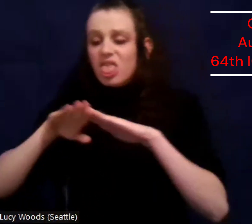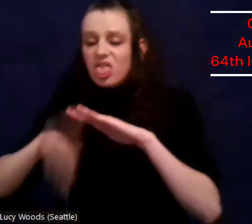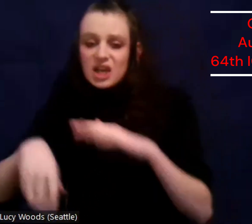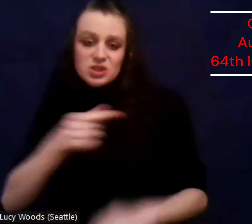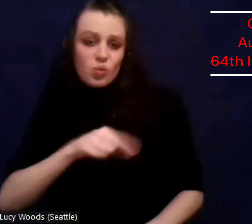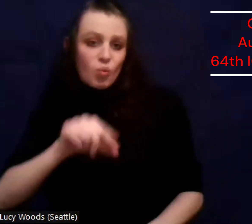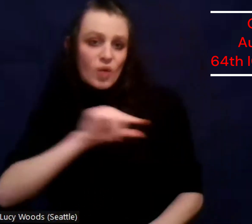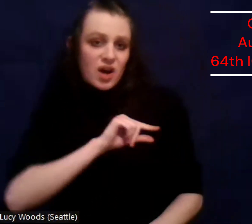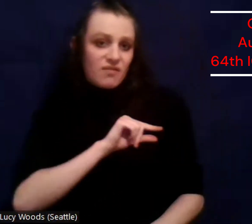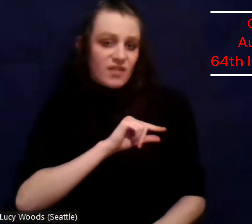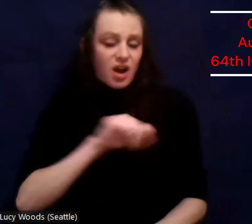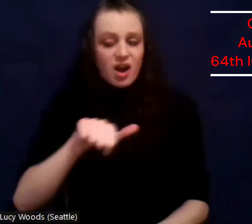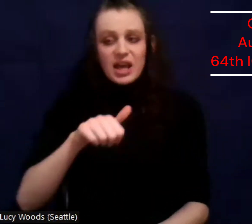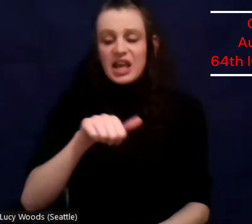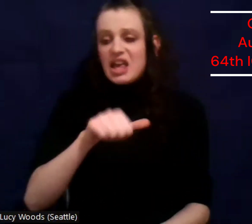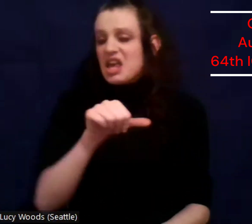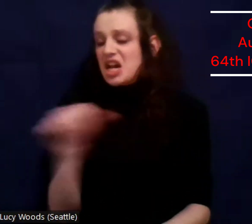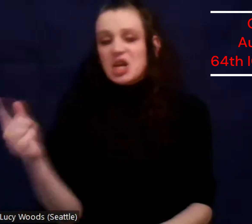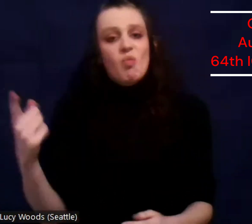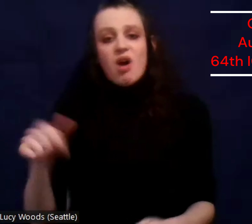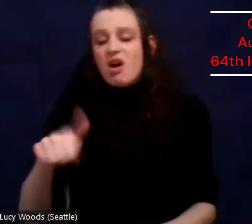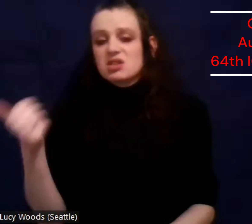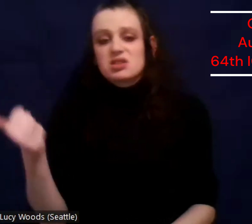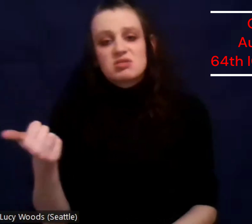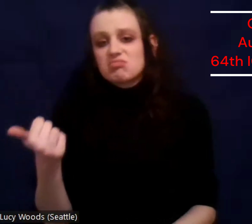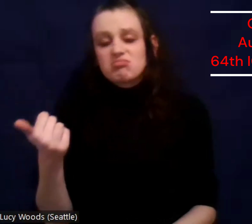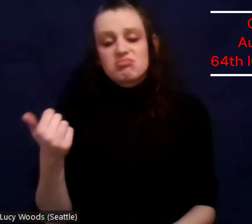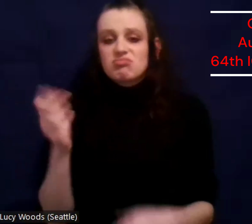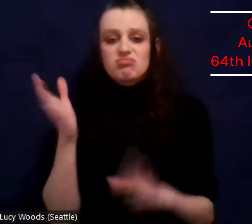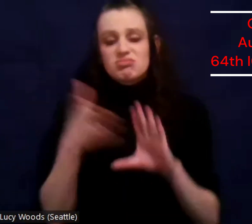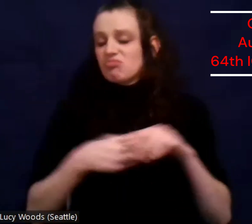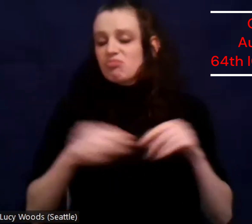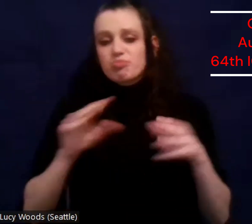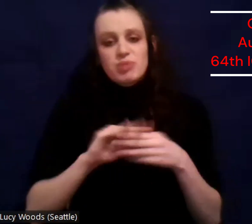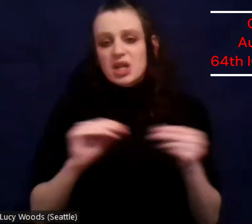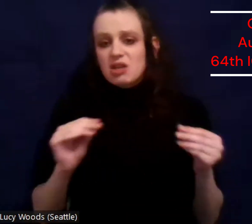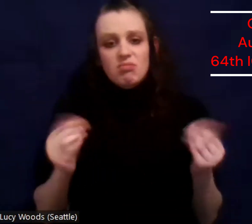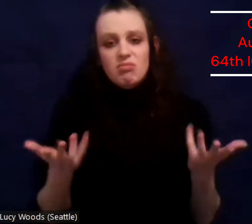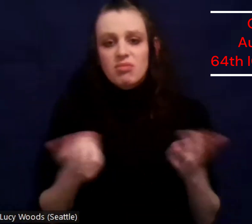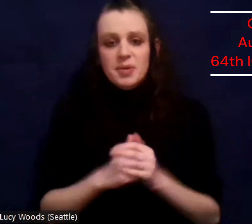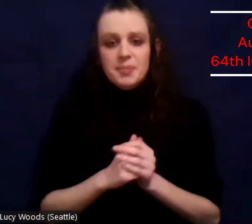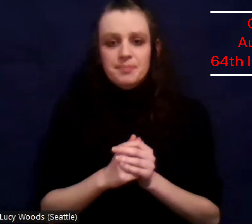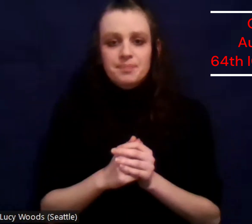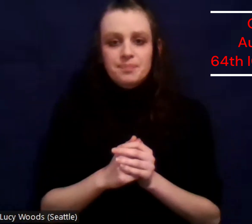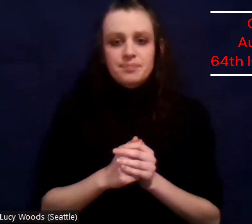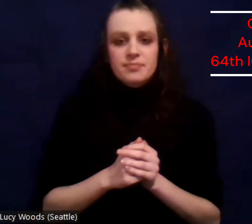this chair or at this podium. Um, so, with that.